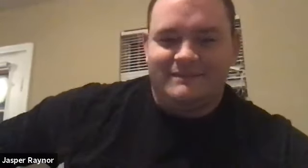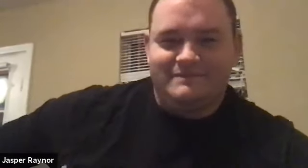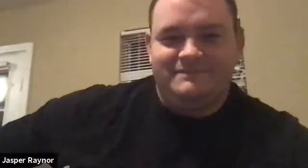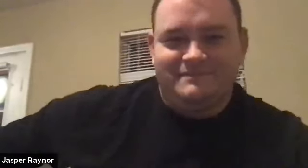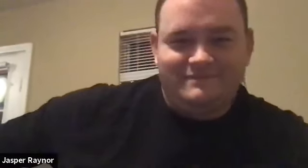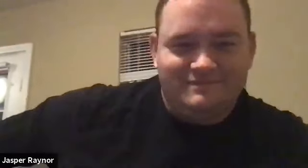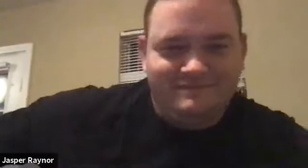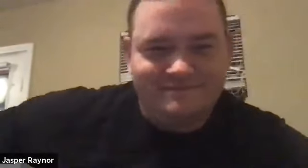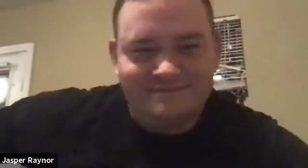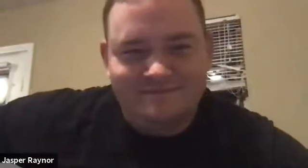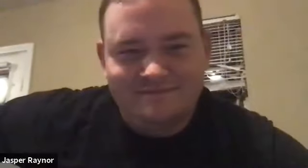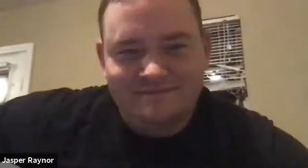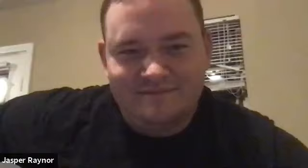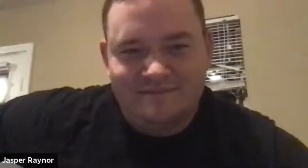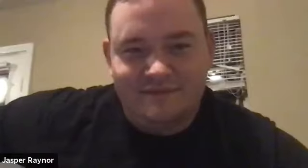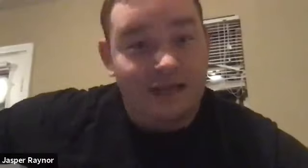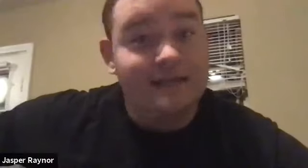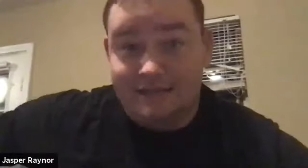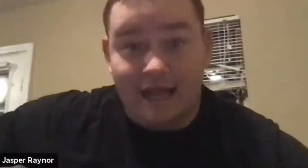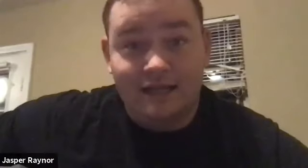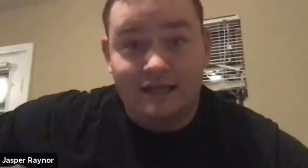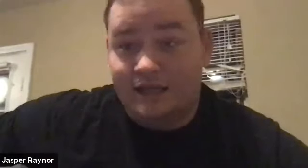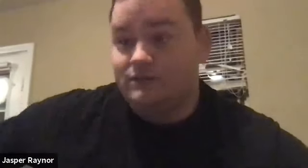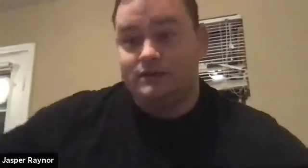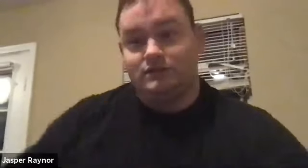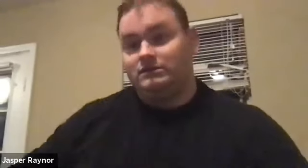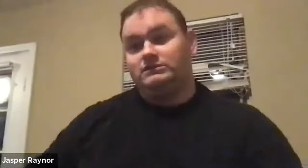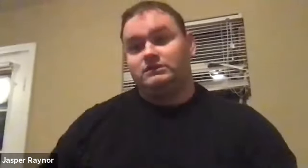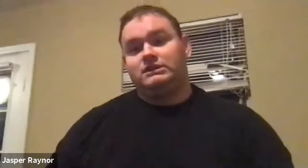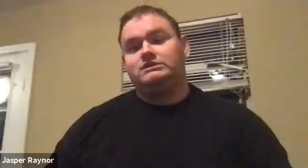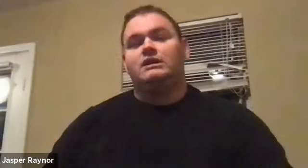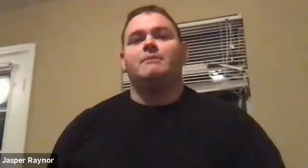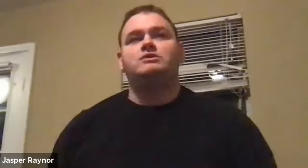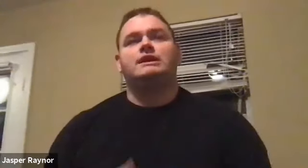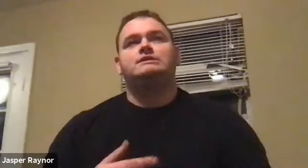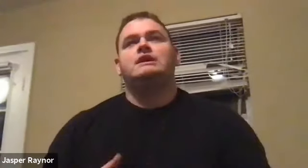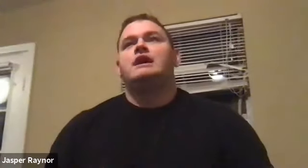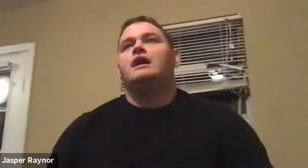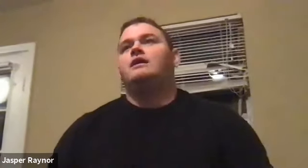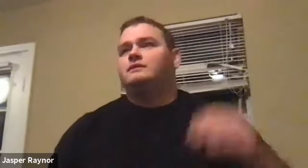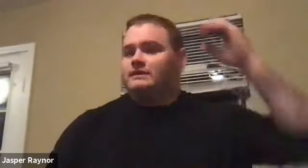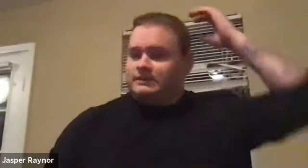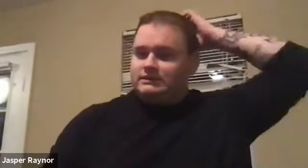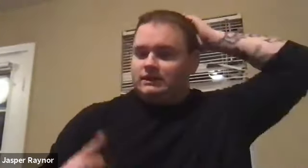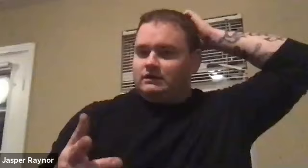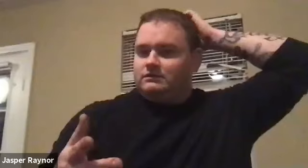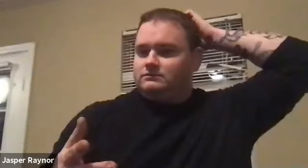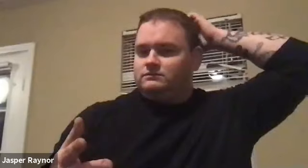important when you're potty training a kid. Yeah, exactly. Like you know what I'm saying? You got to kids. Most kids, and this is